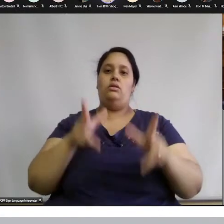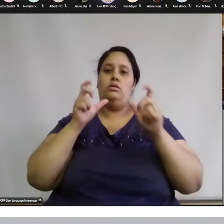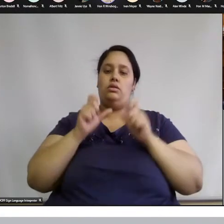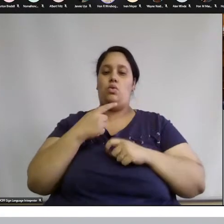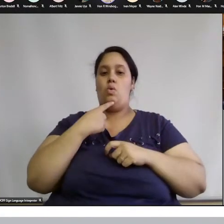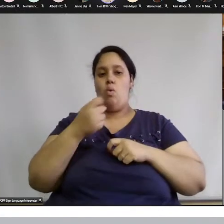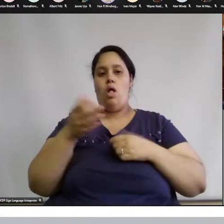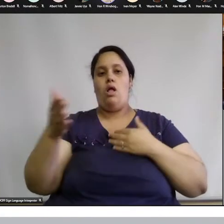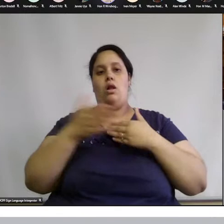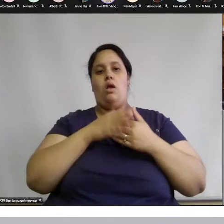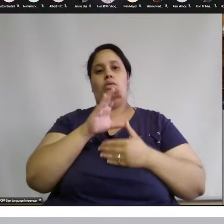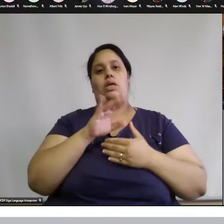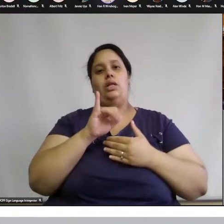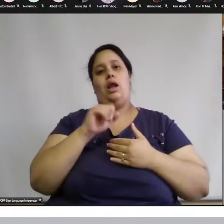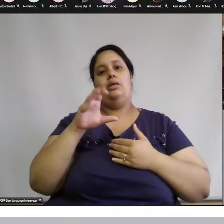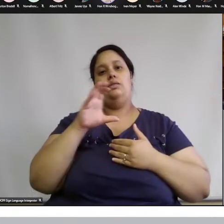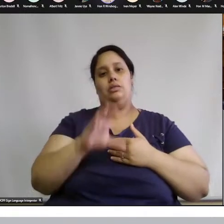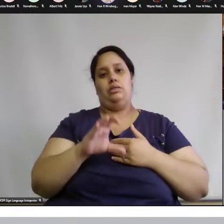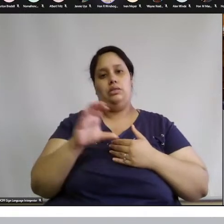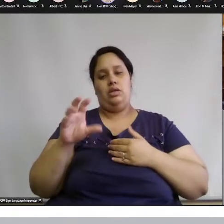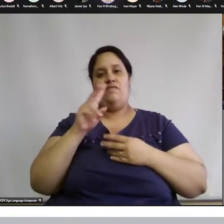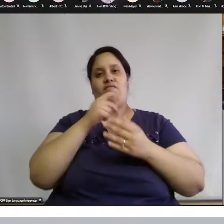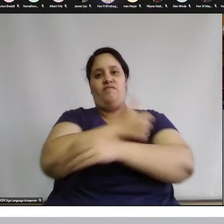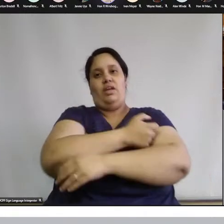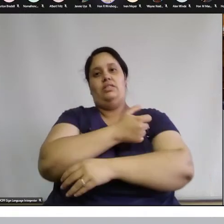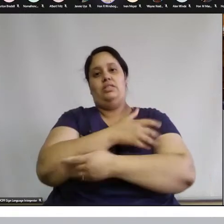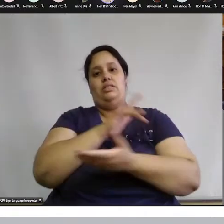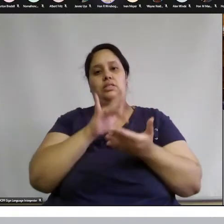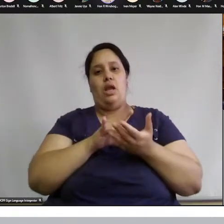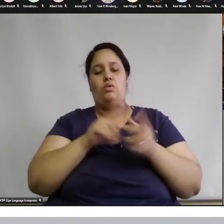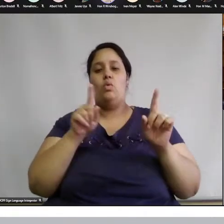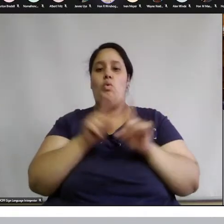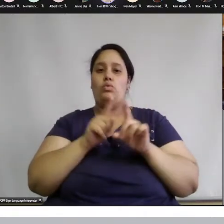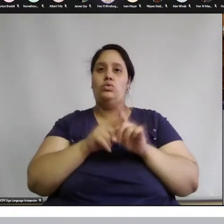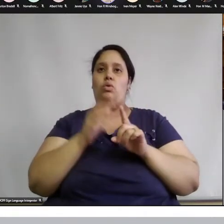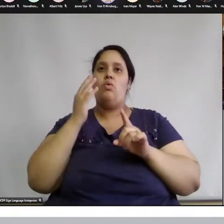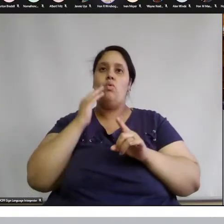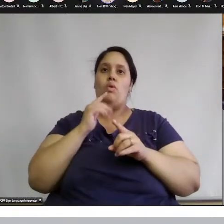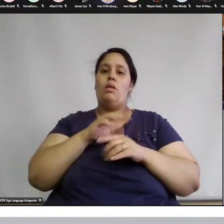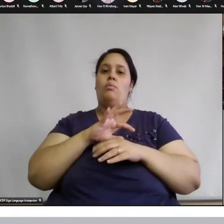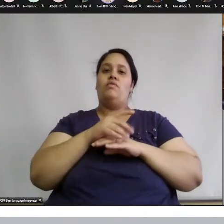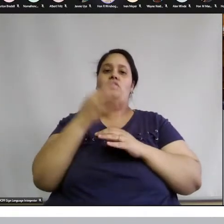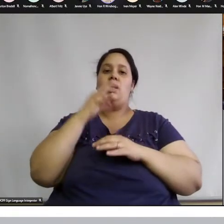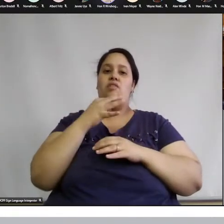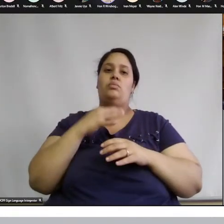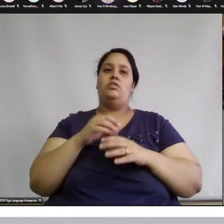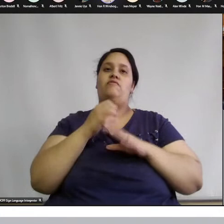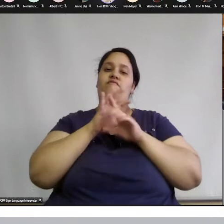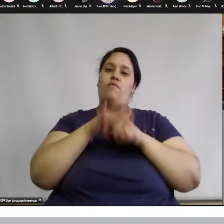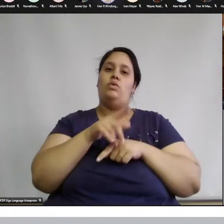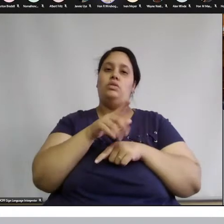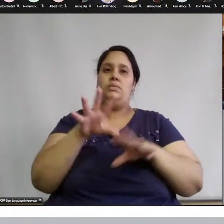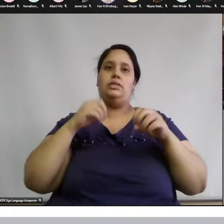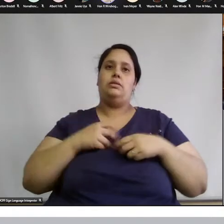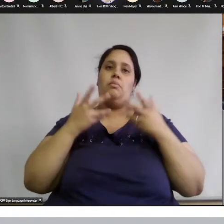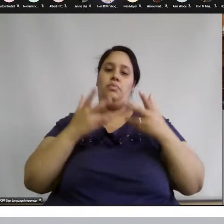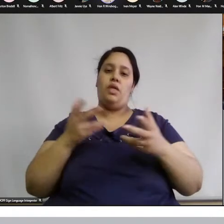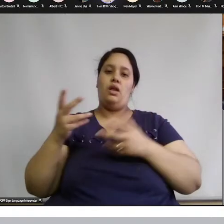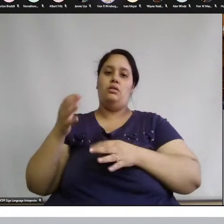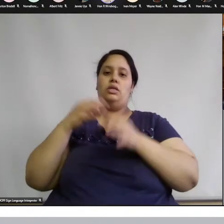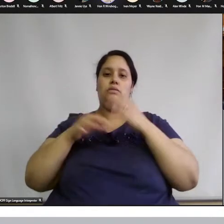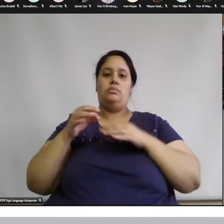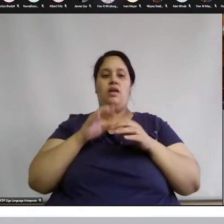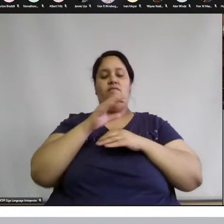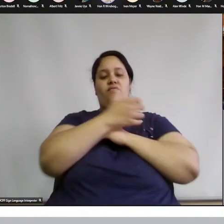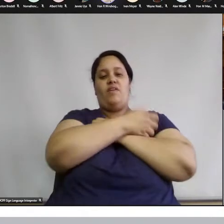and closed the CTICC vaccine site. With an egg on its face, the provincial government was forced to accept that its planned